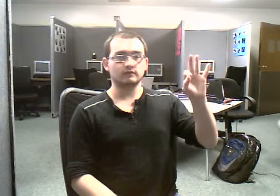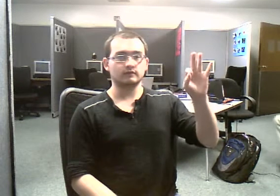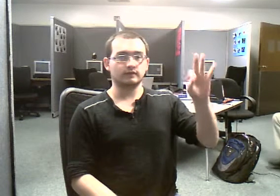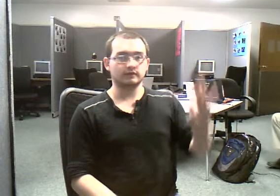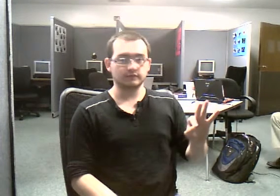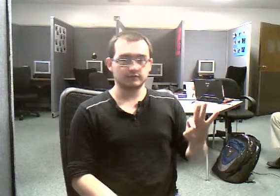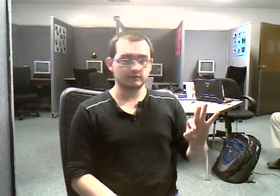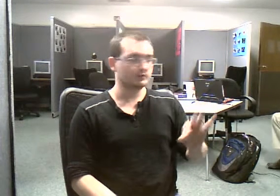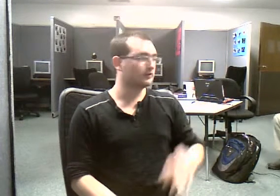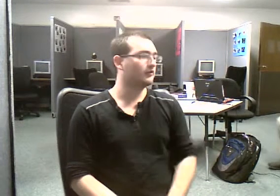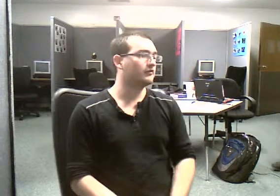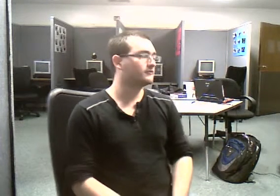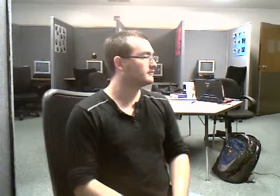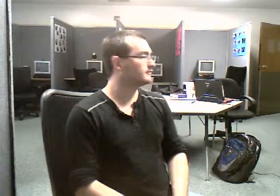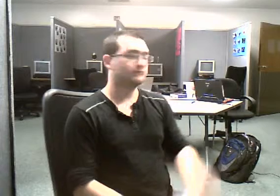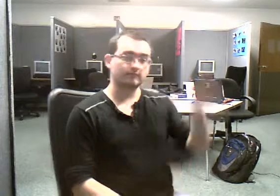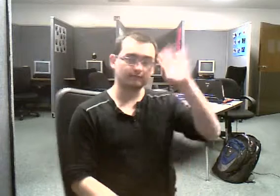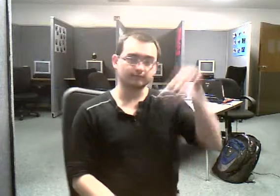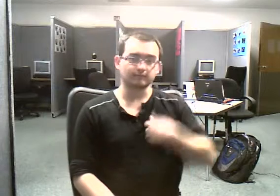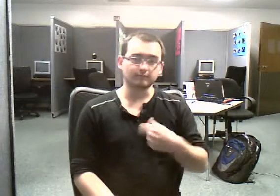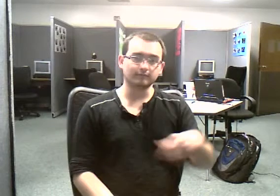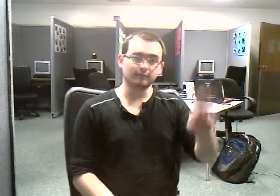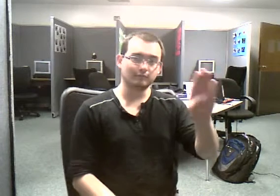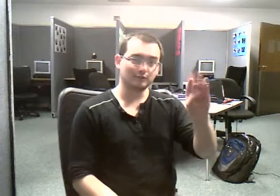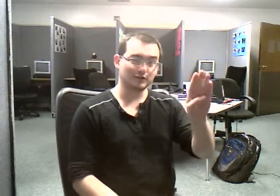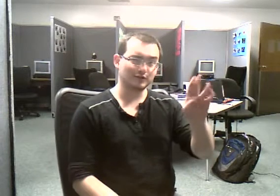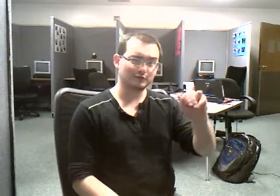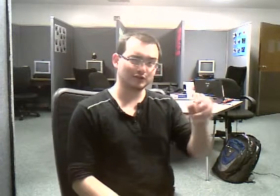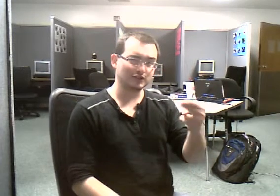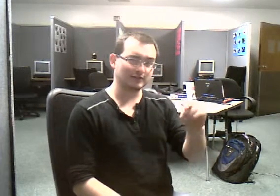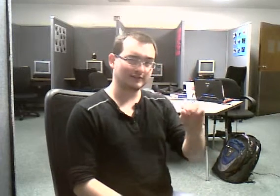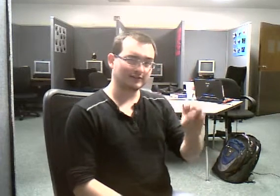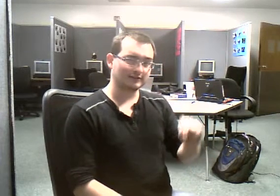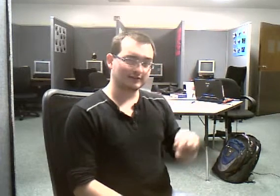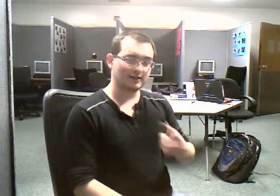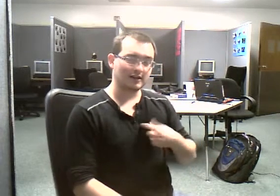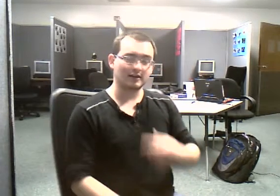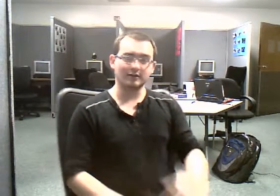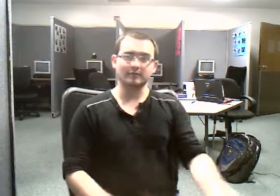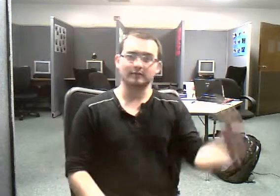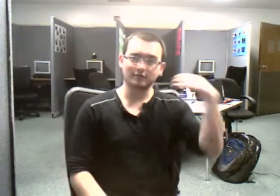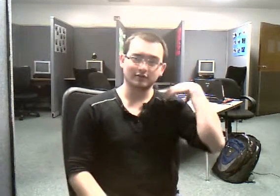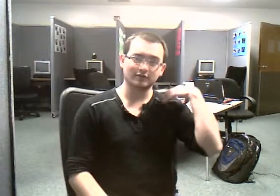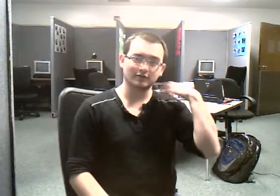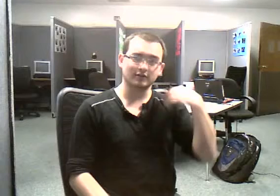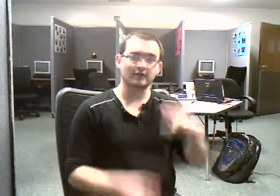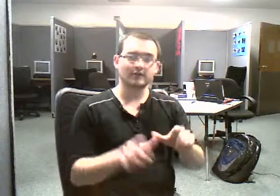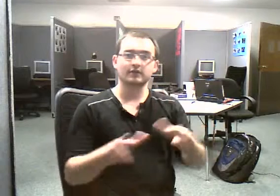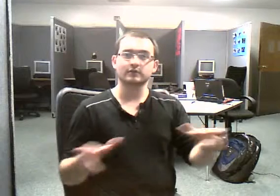Hi, Bob Johnson. I'm the chairman of the Department of Linguistics and Interpreting at Gallaudet. Today I'm going to be talking